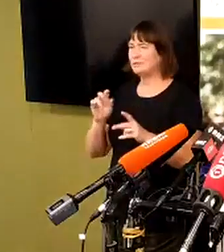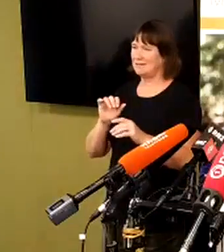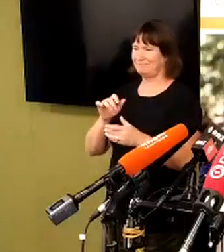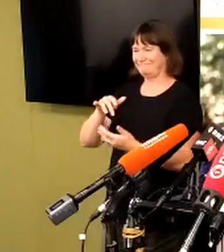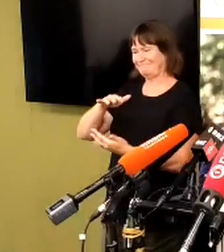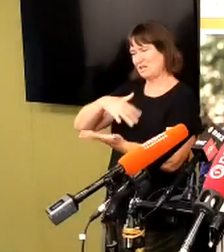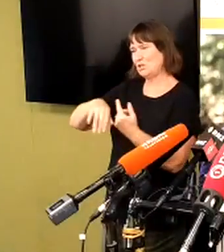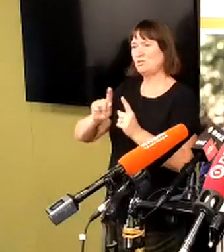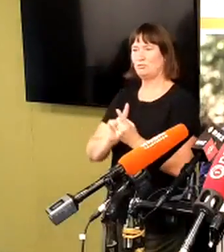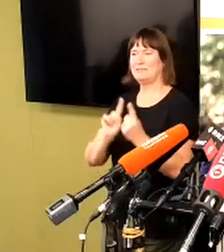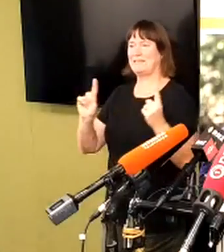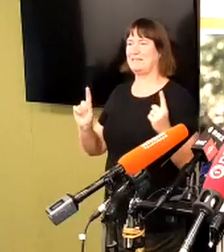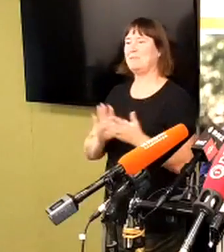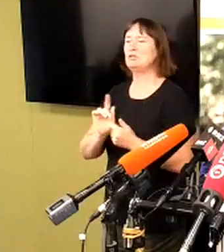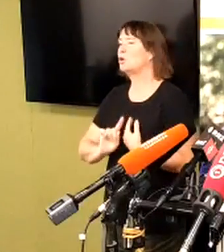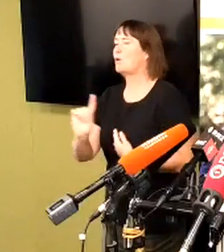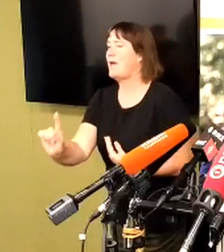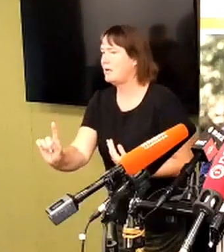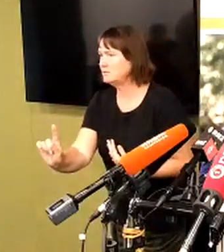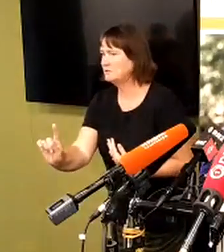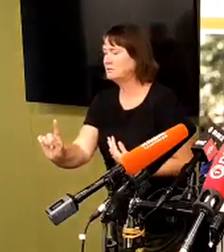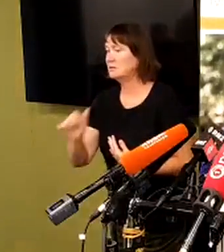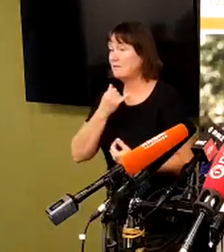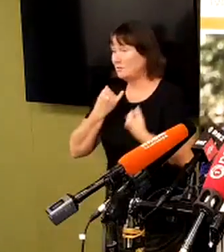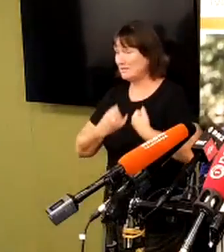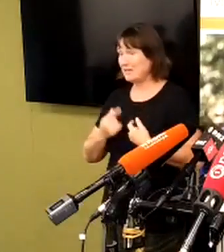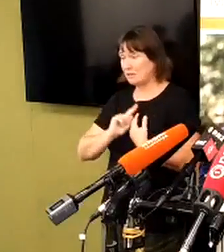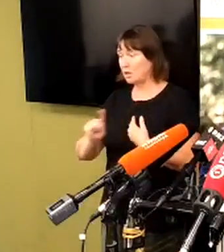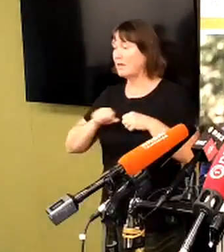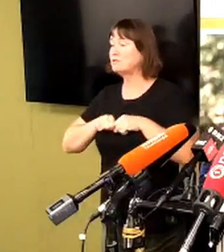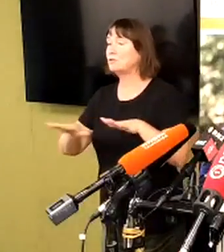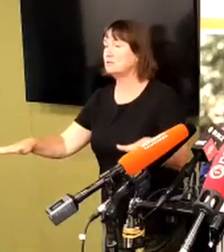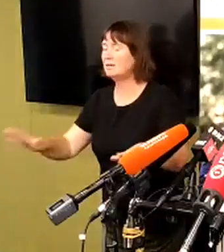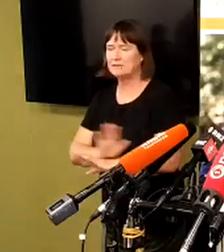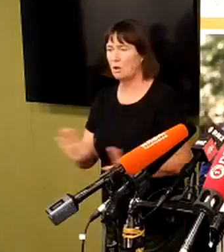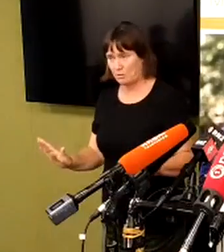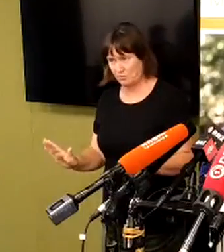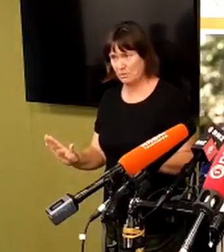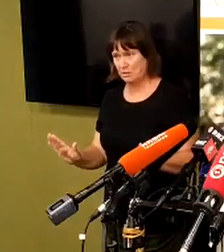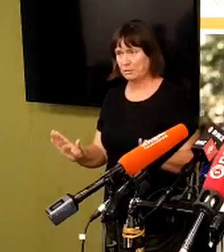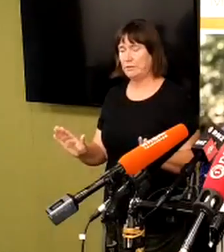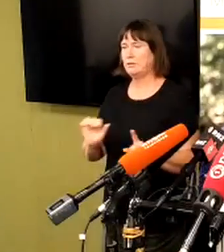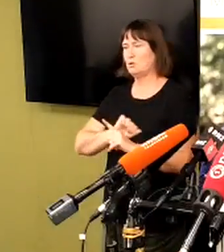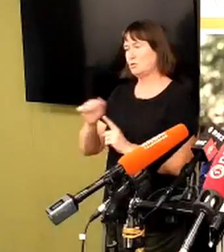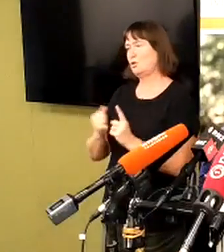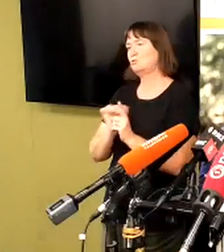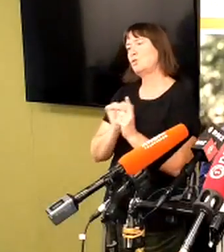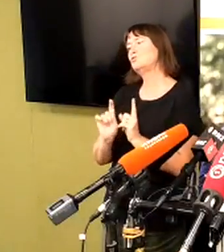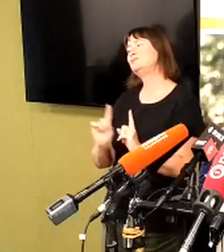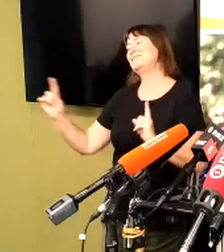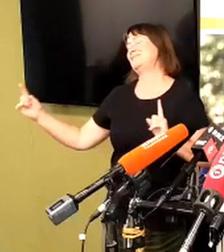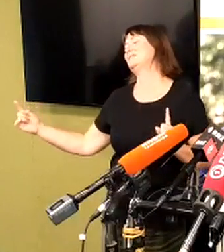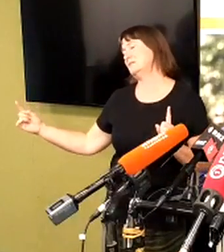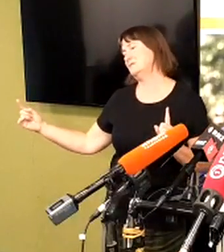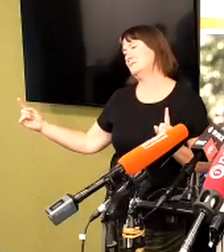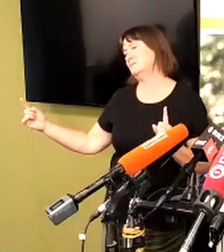go out or expose other people to your germs if you're unwell. One of the other things we're doing this week is